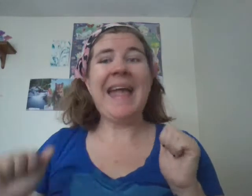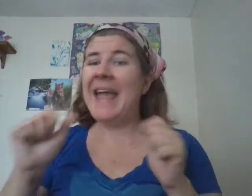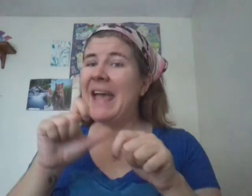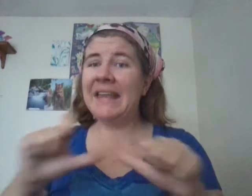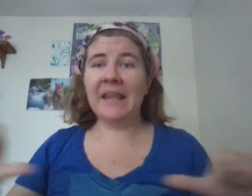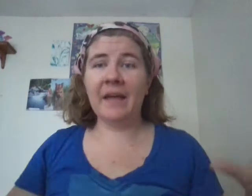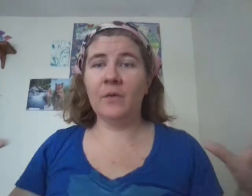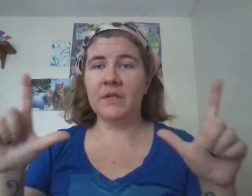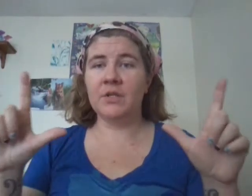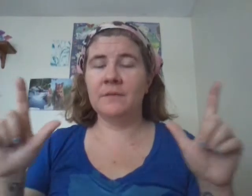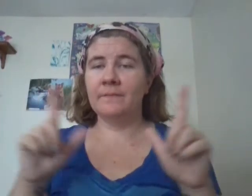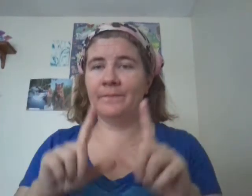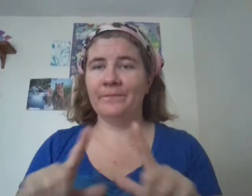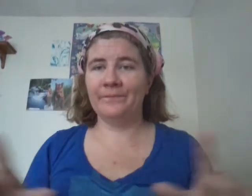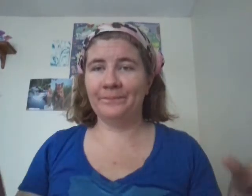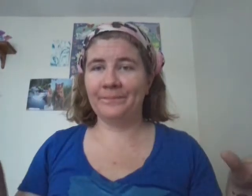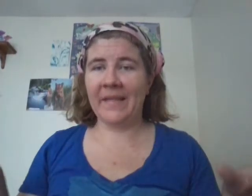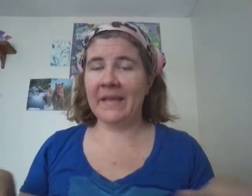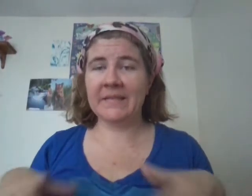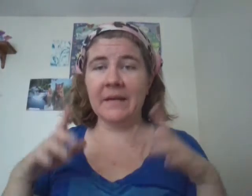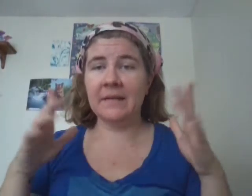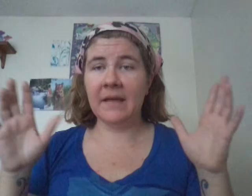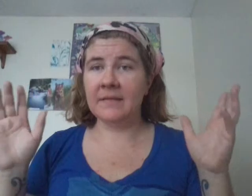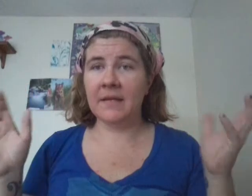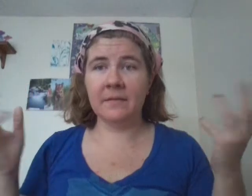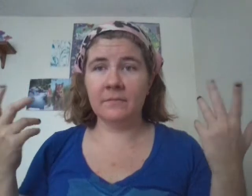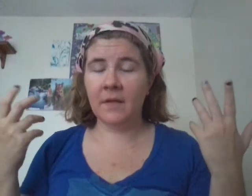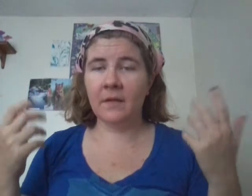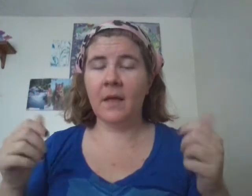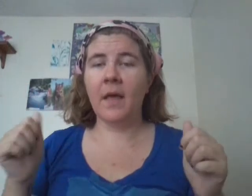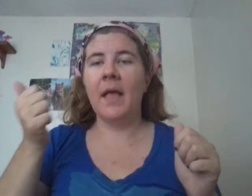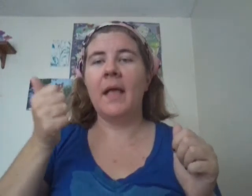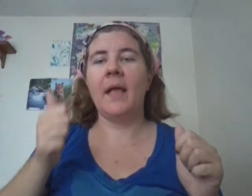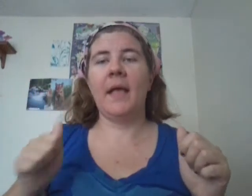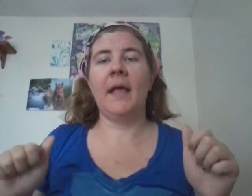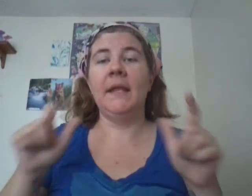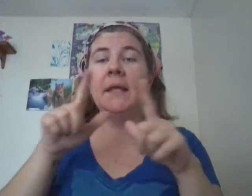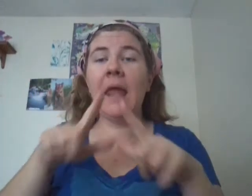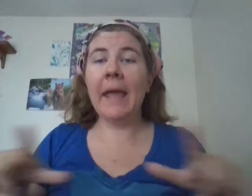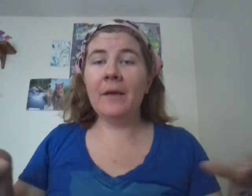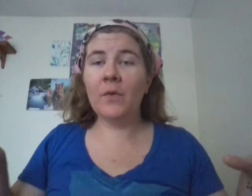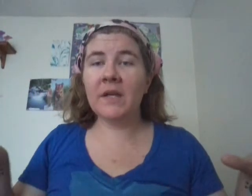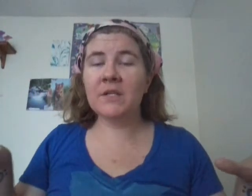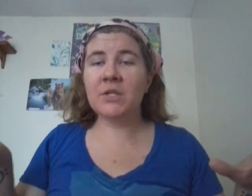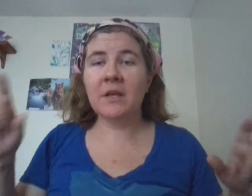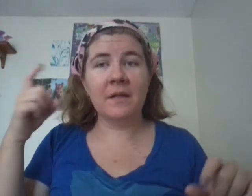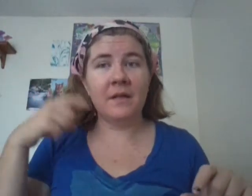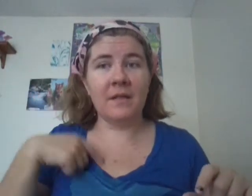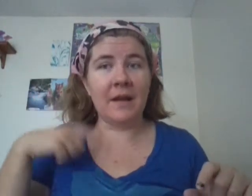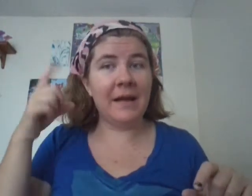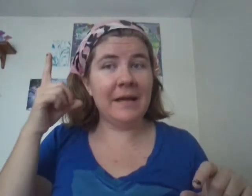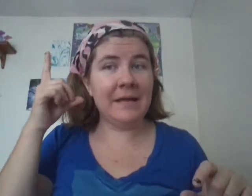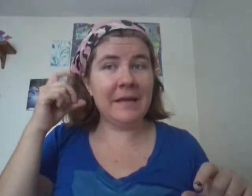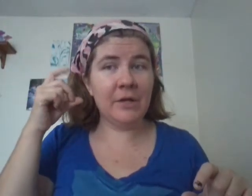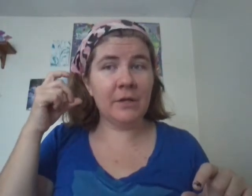Any language. Can't sign today, see? Any language that I hear,